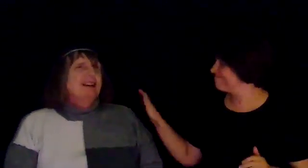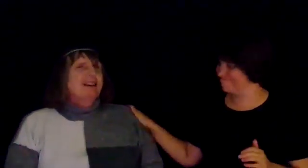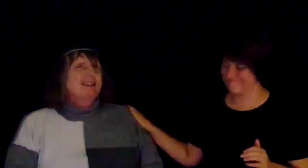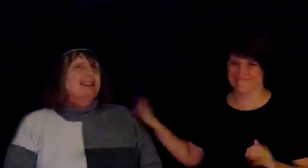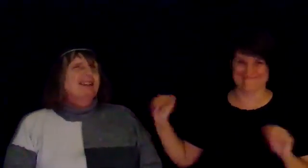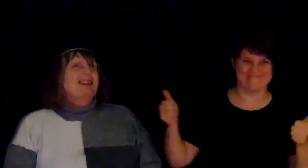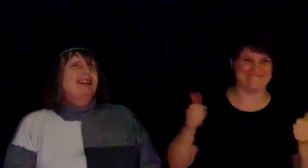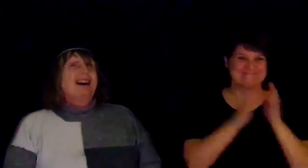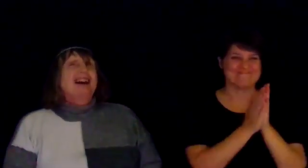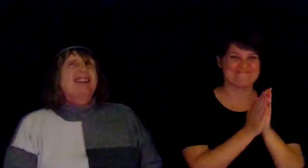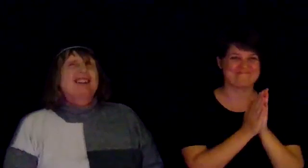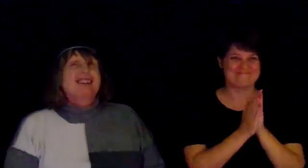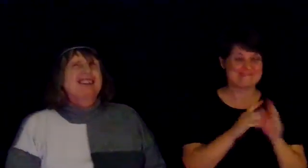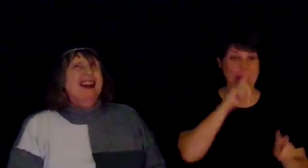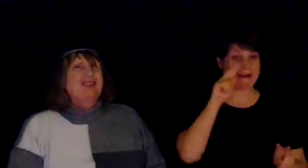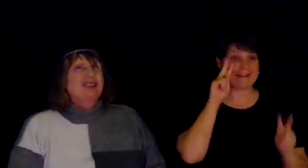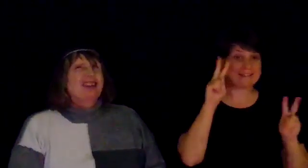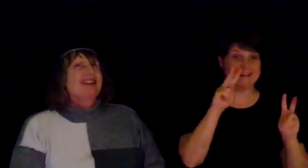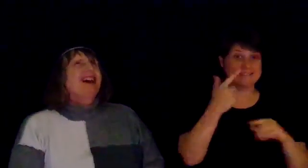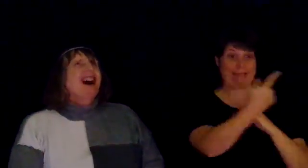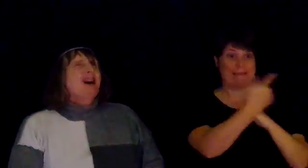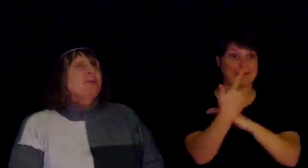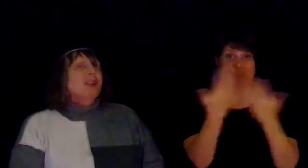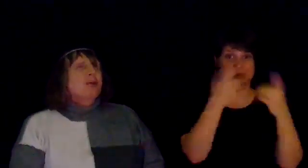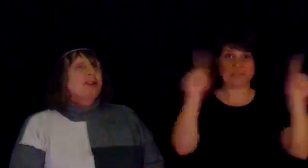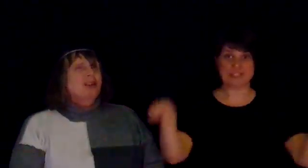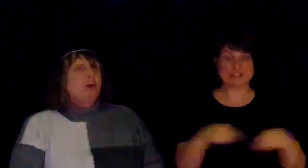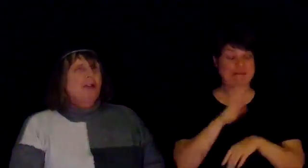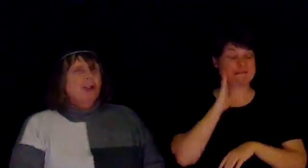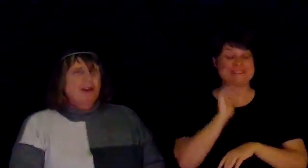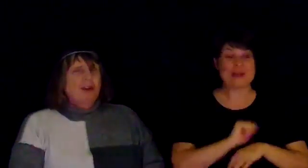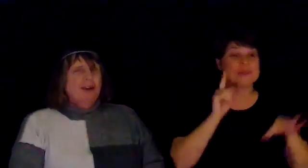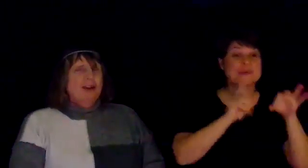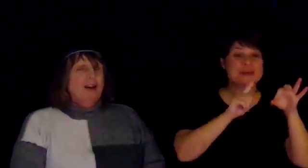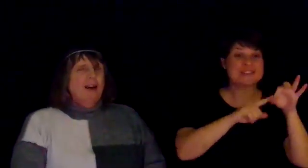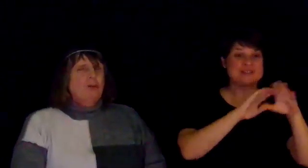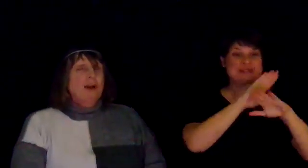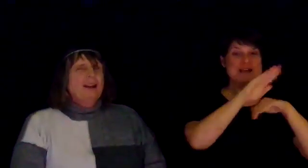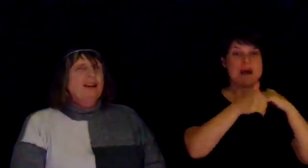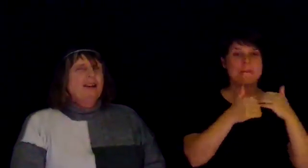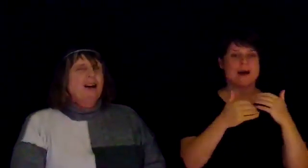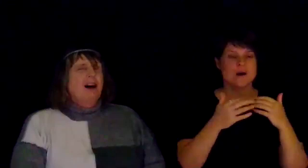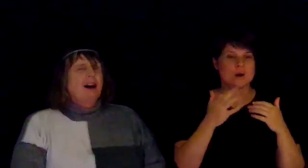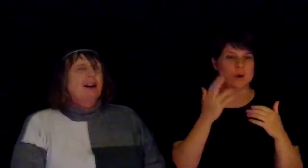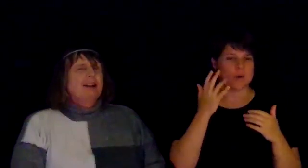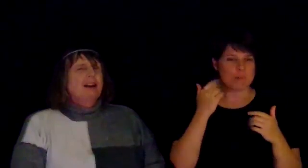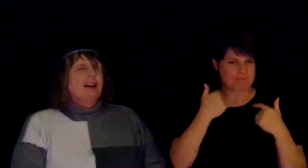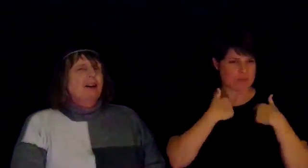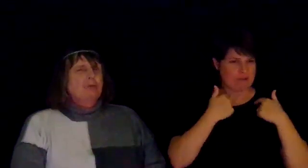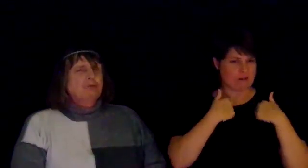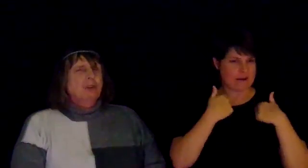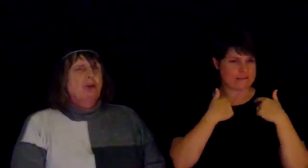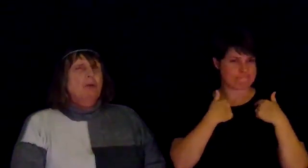Sorry, I can't see the cameras. Okay. The question was, when